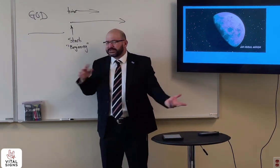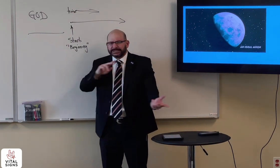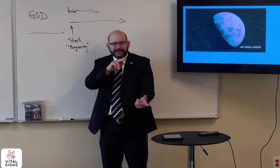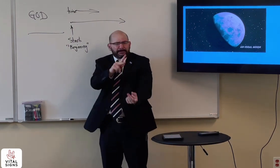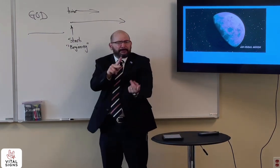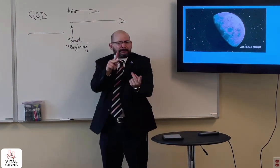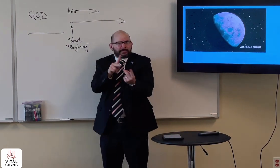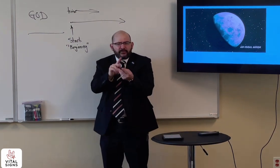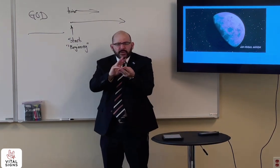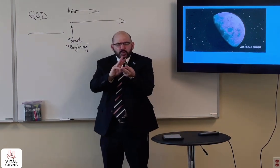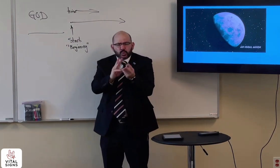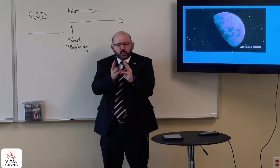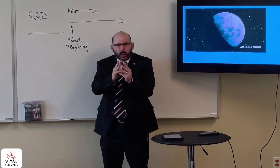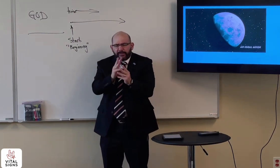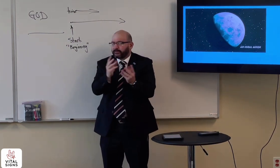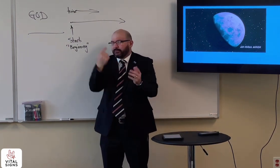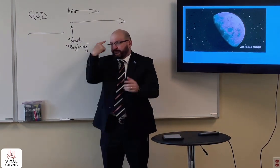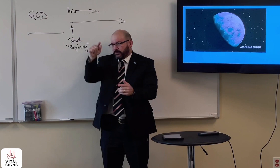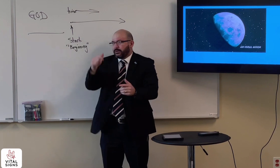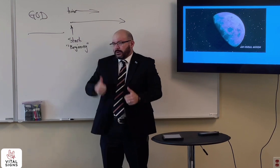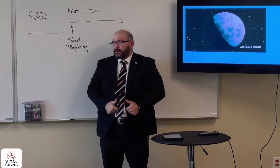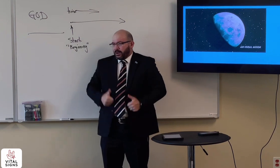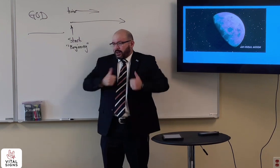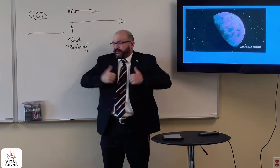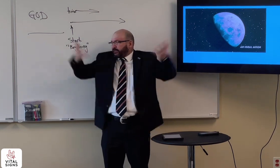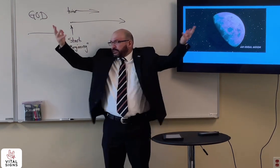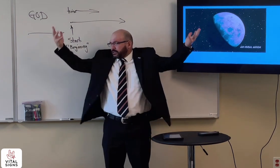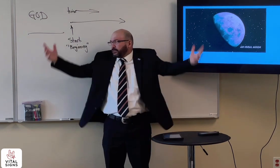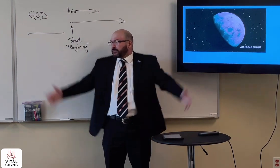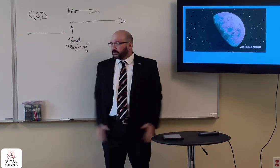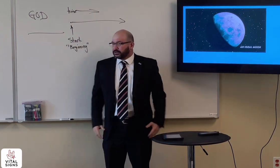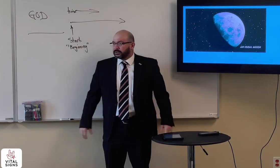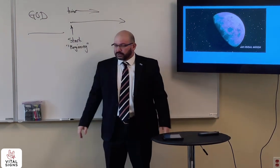be enough for something or other.